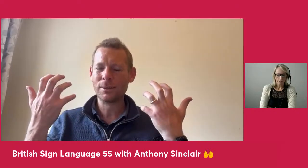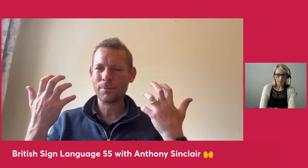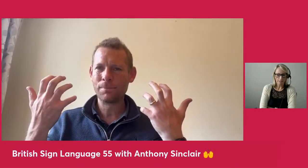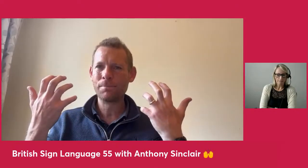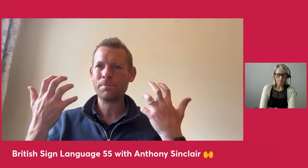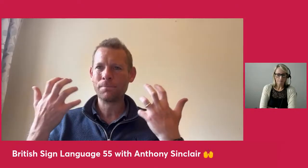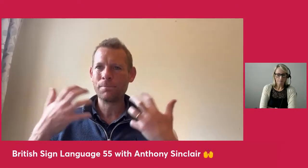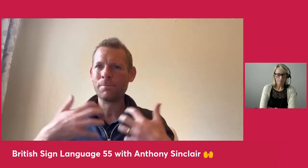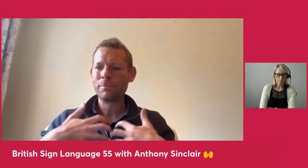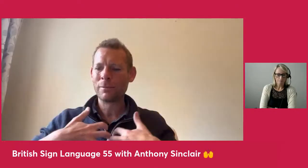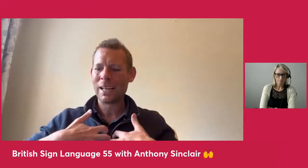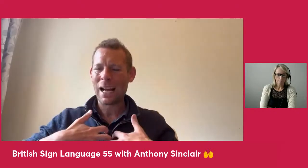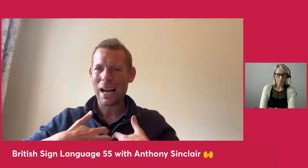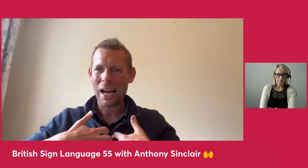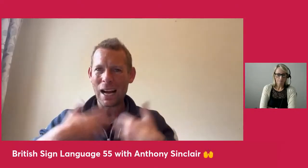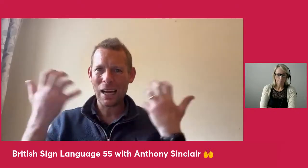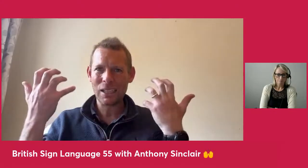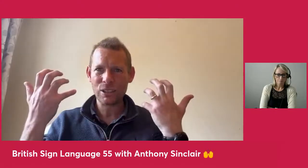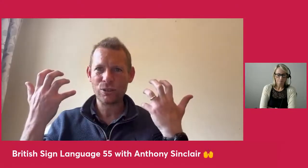Angry.